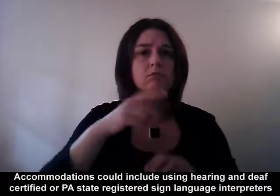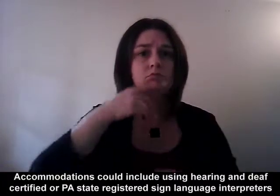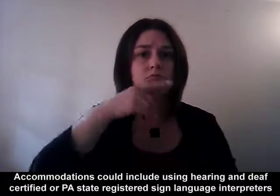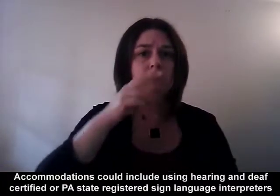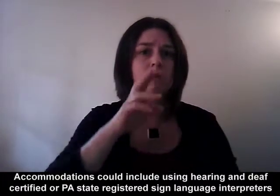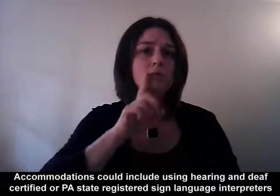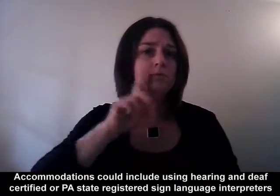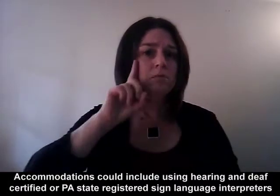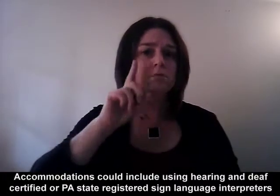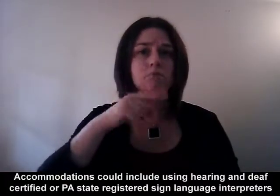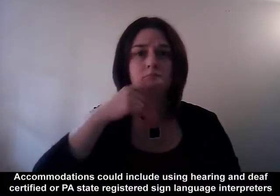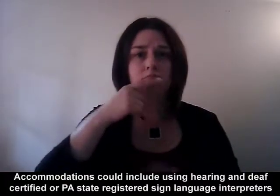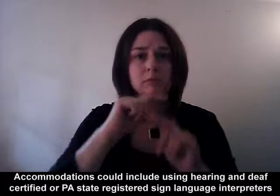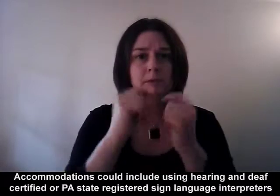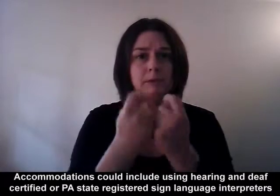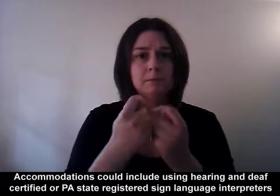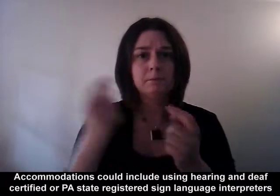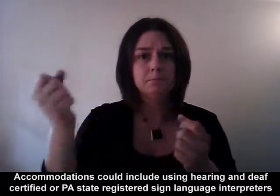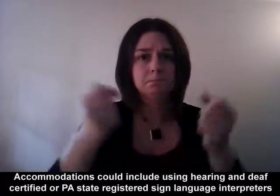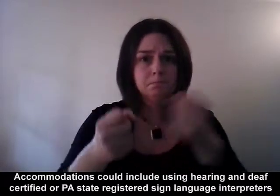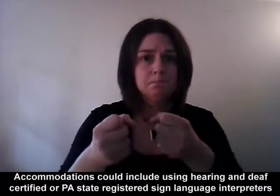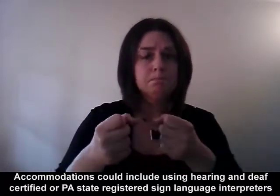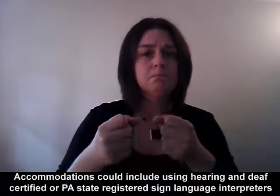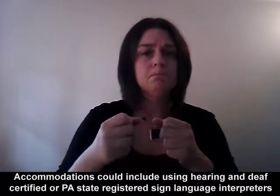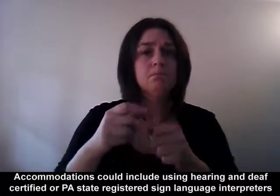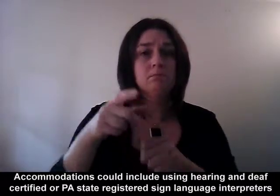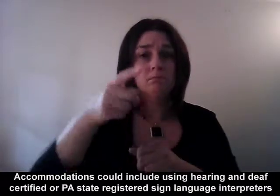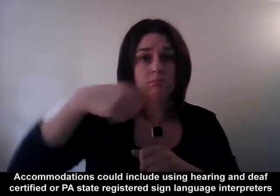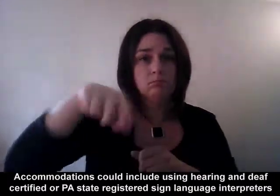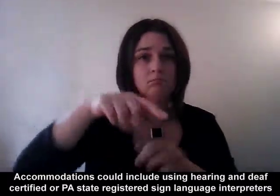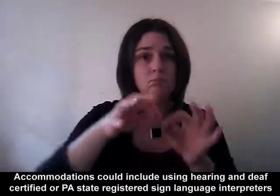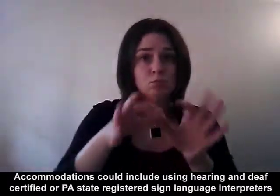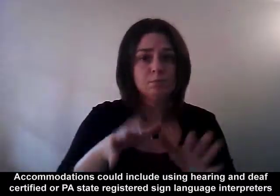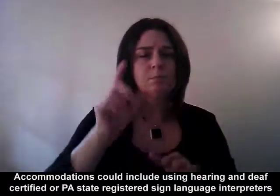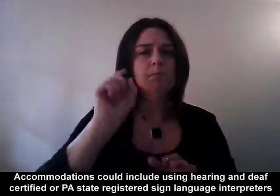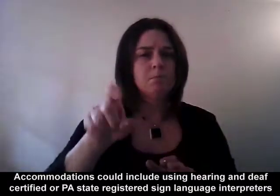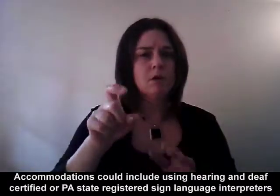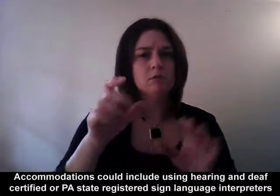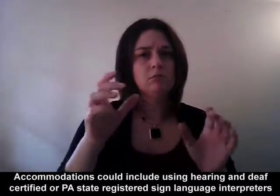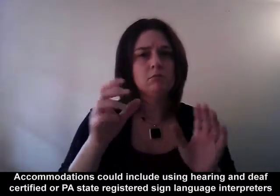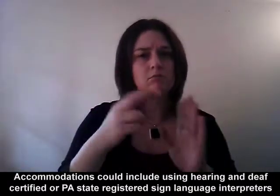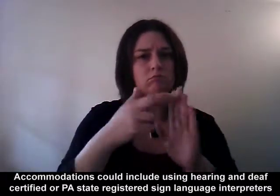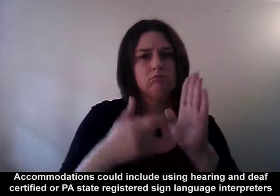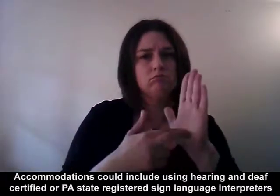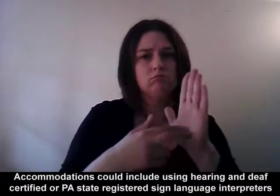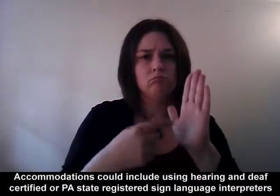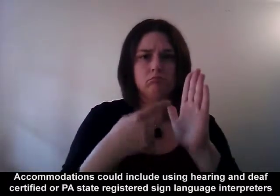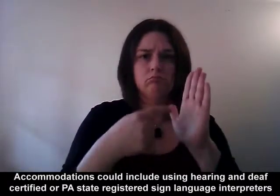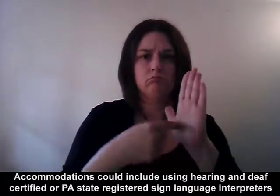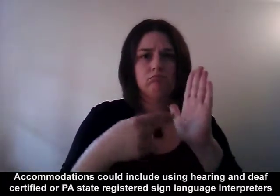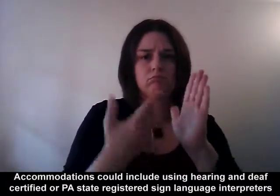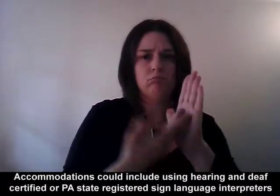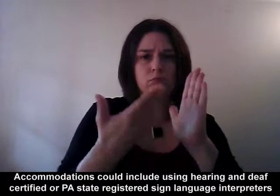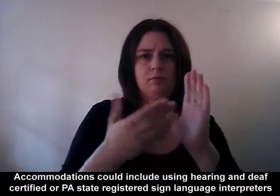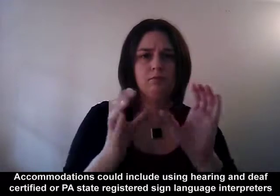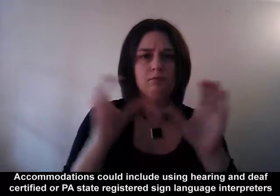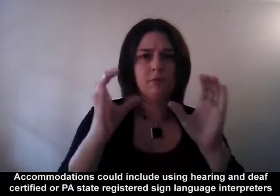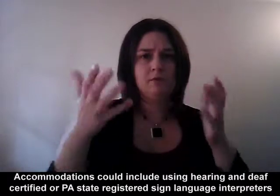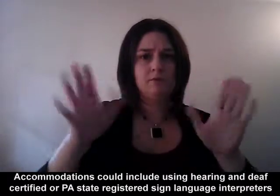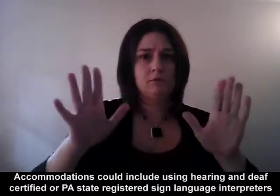Accommodations could include using hearing and deaf certified or PA state registered sign language interpreters